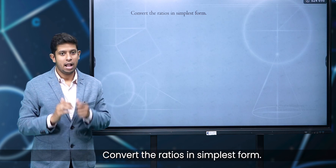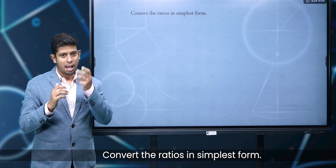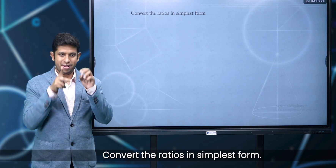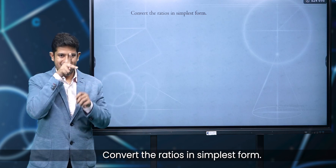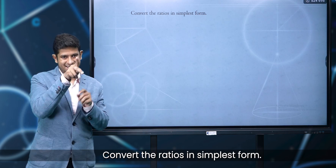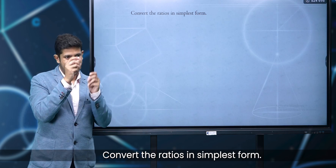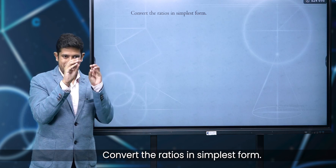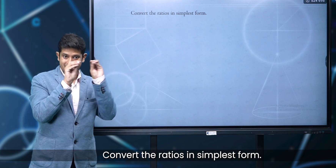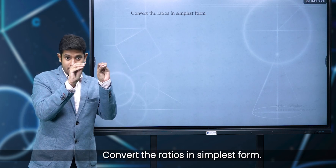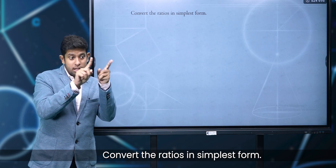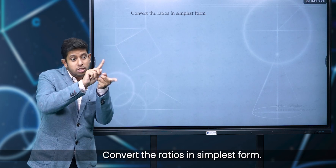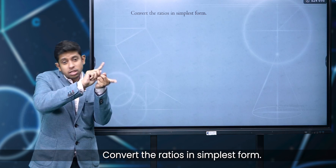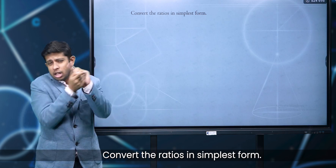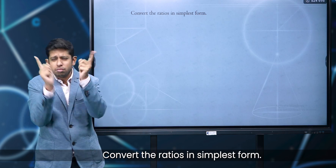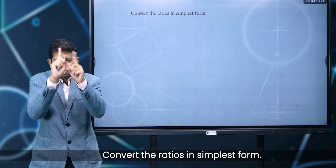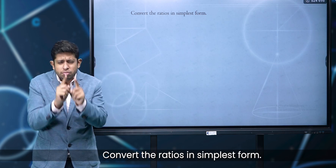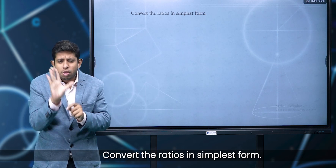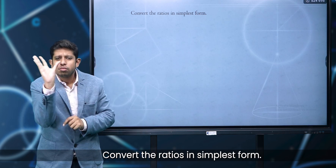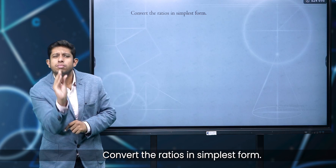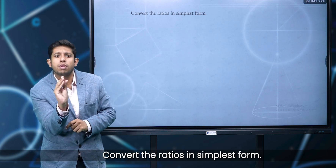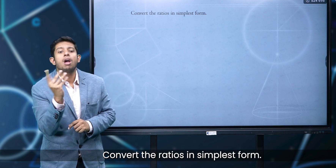Convert the ratios in simplest form.